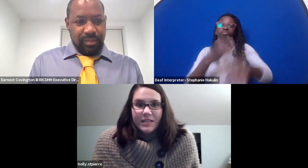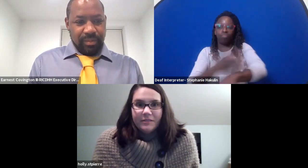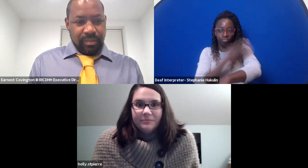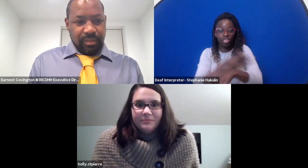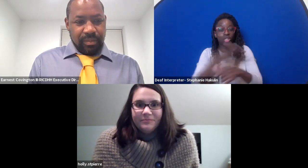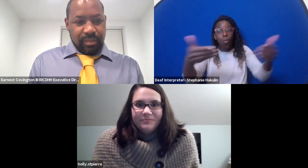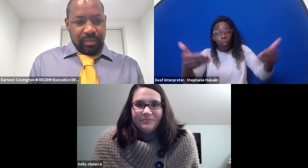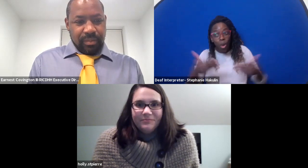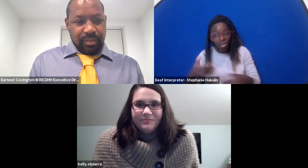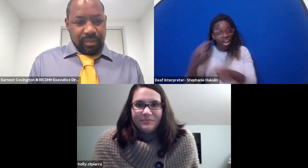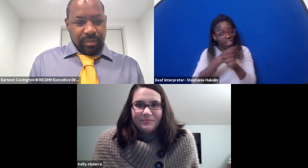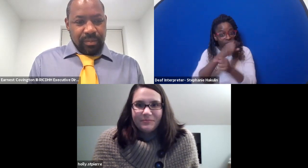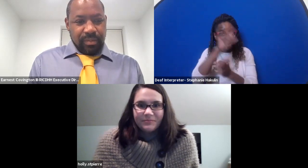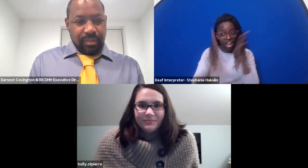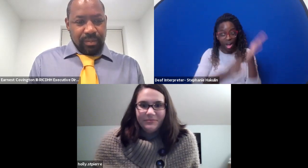COVID style.